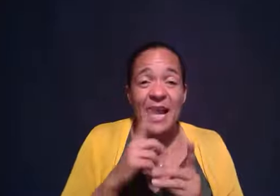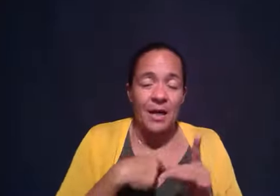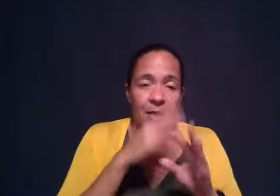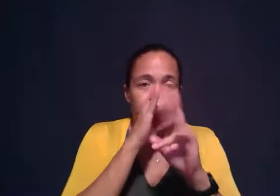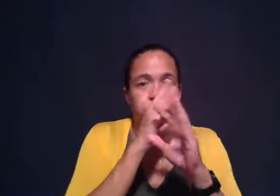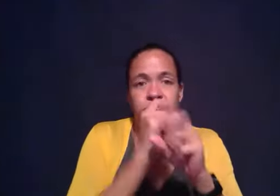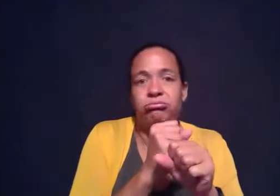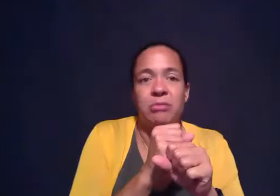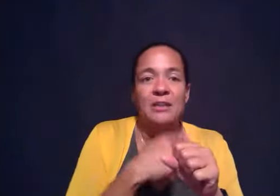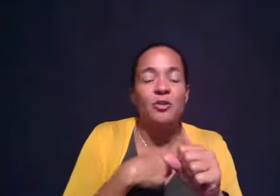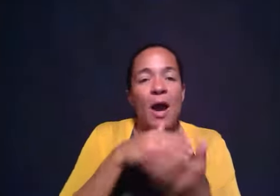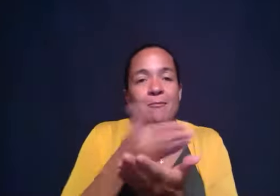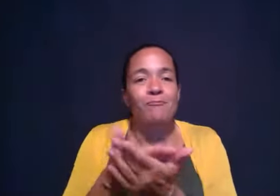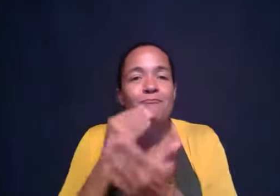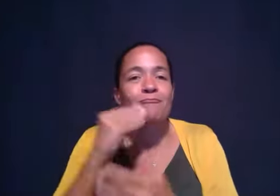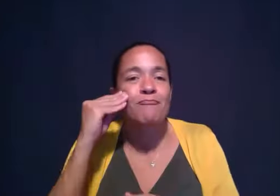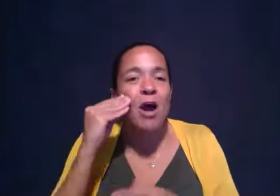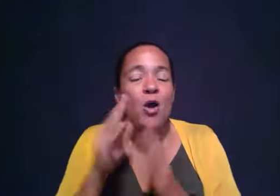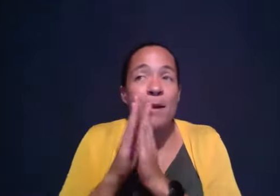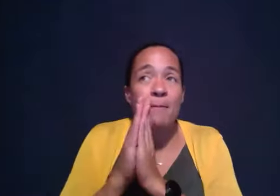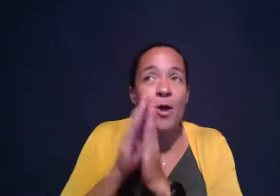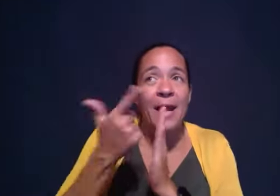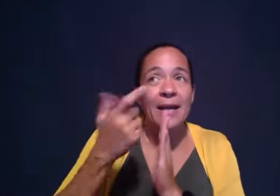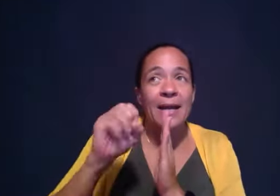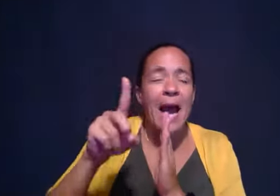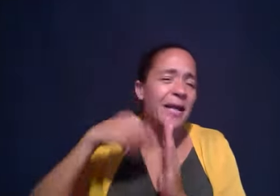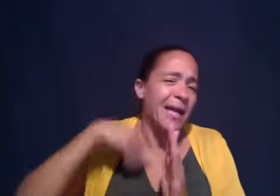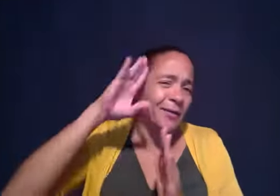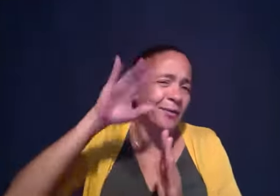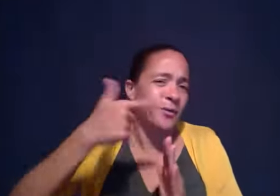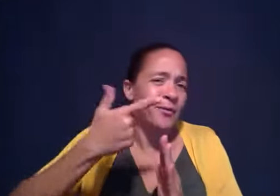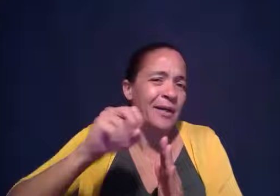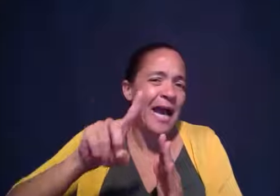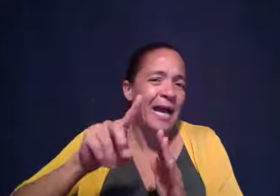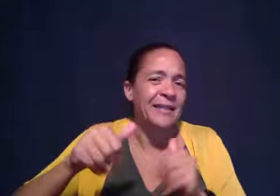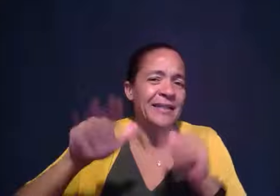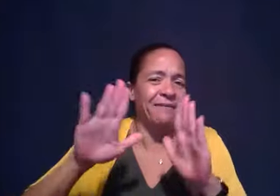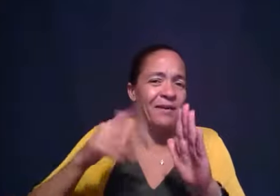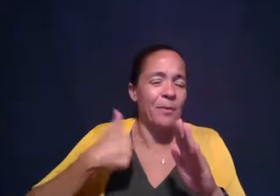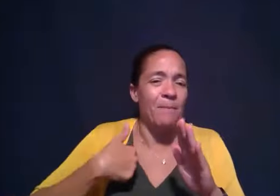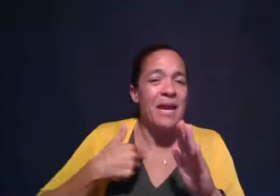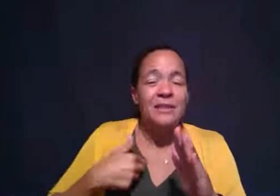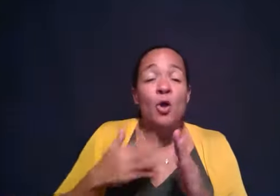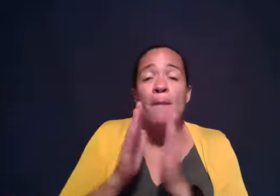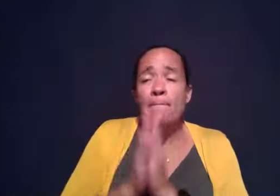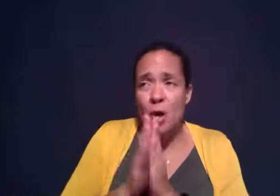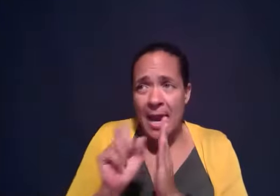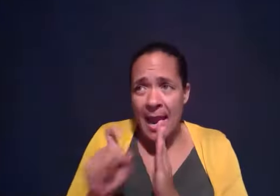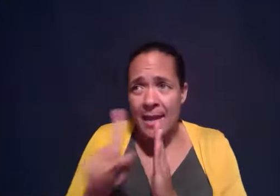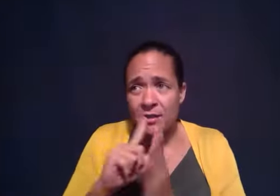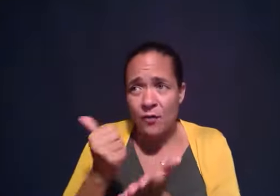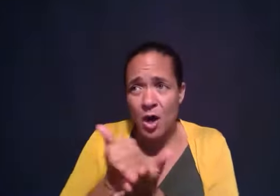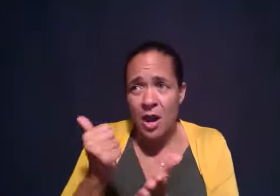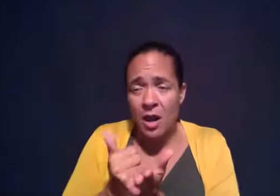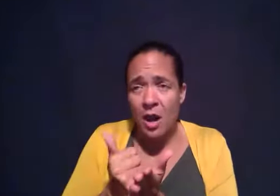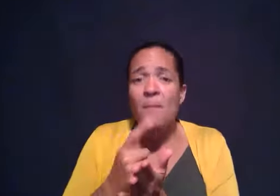to a God that I knew had given up on me a long time ago, and I asked for his help. And I continued to talk to that God, and I